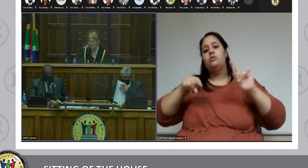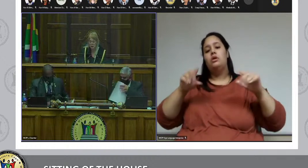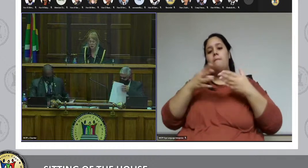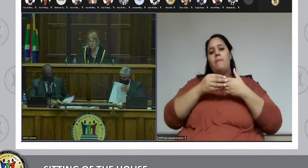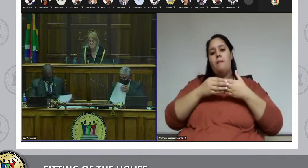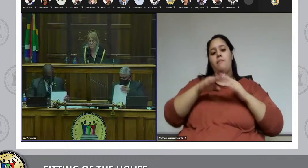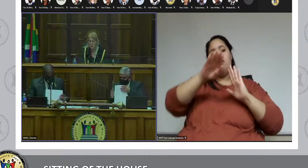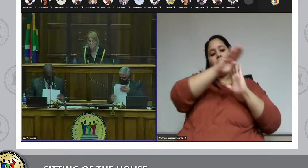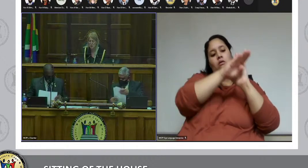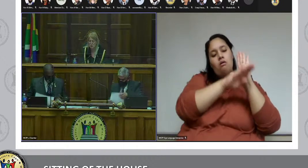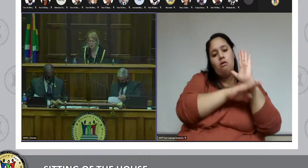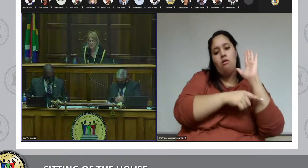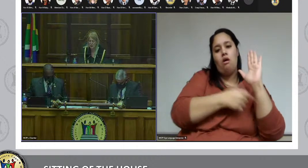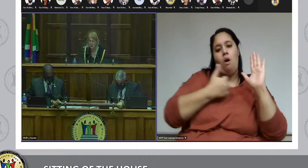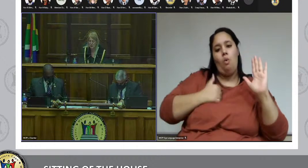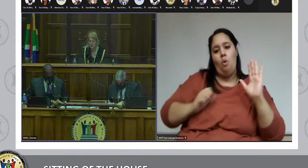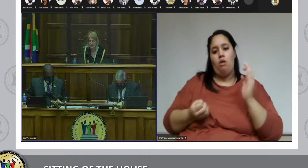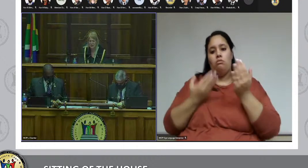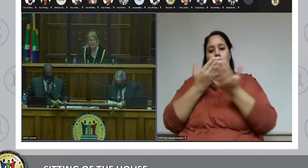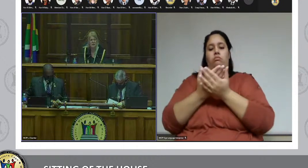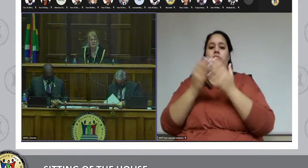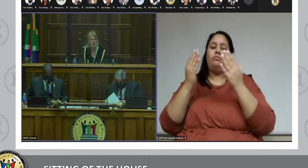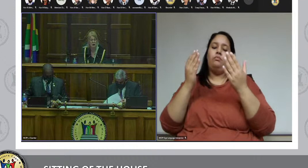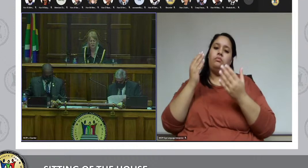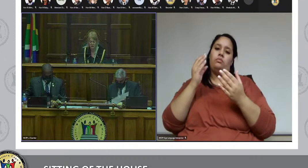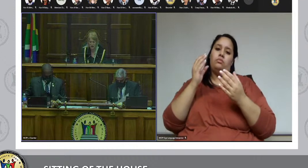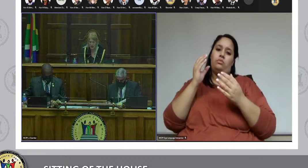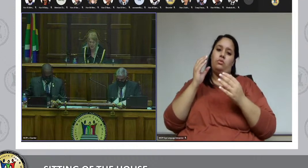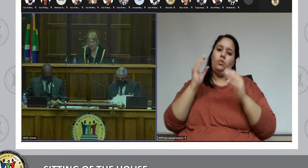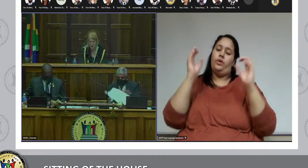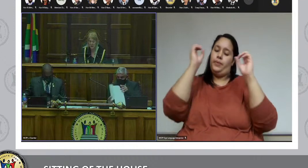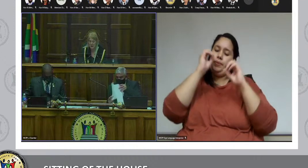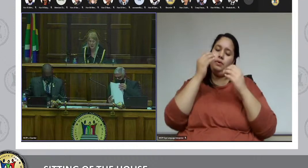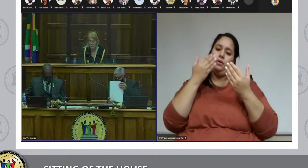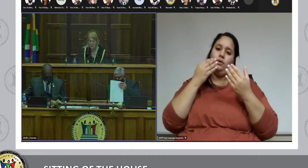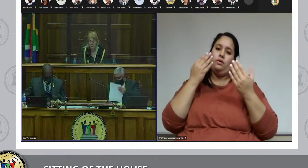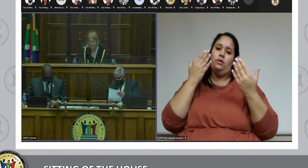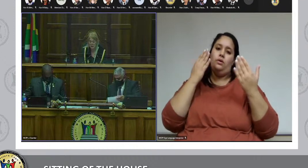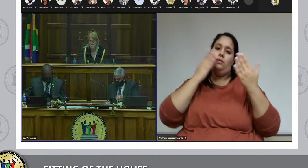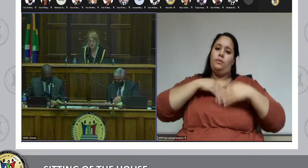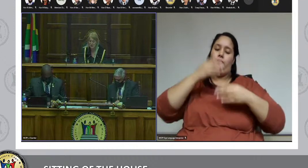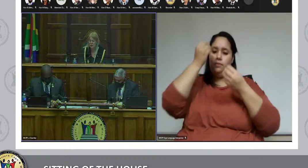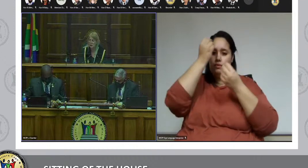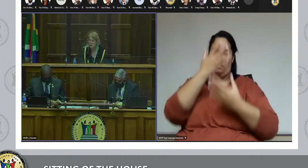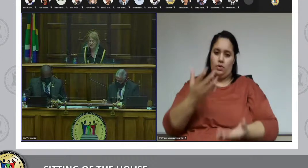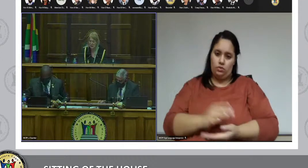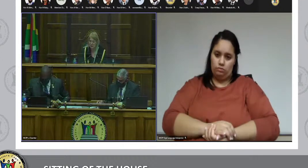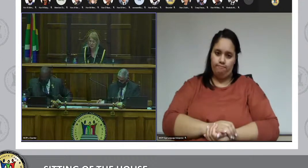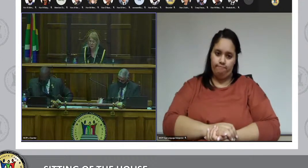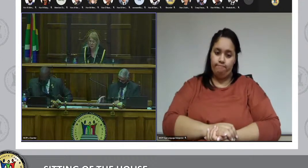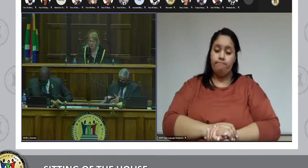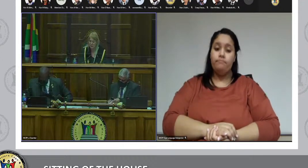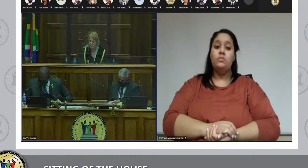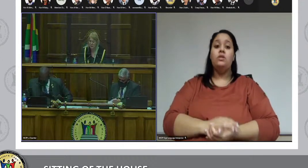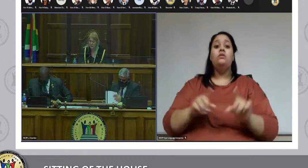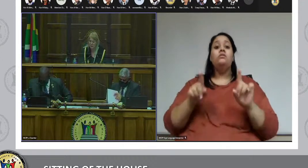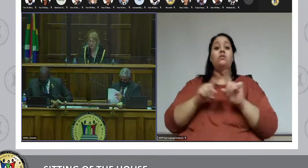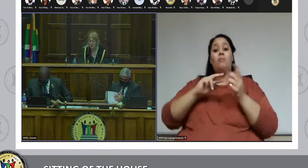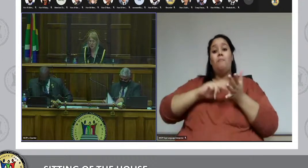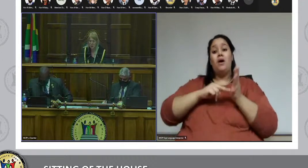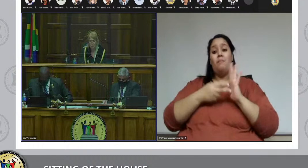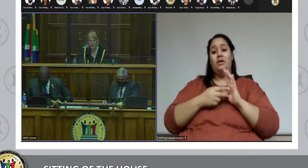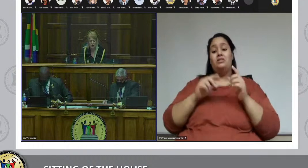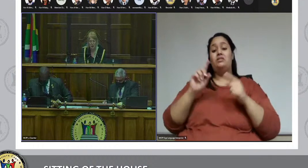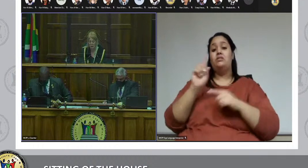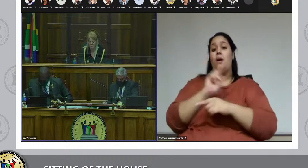speaking and who had wished to move a motion without notice in the sitting of this House. I will therefore, just for noting and for the purpose of the